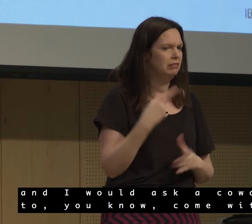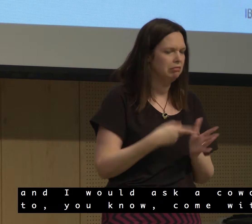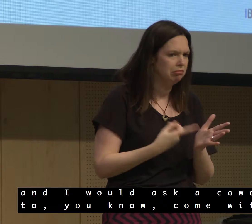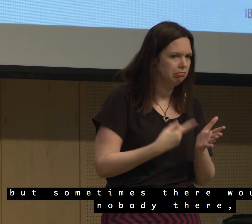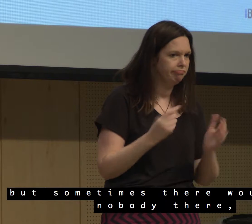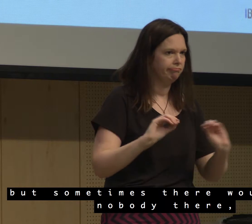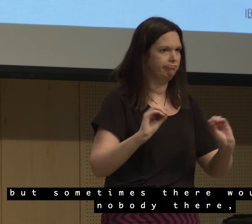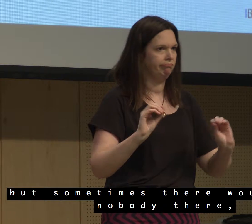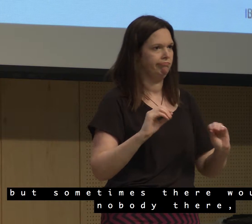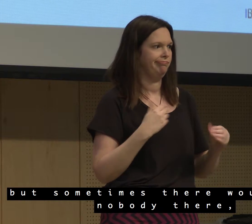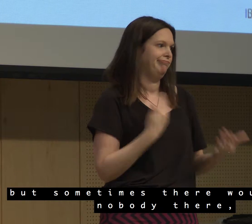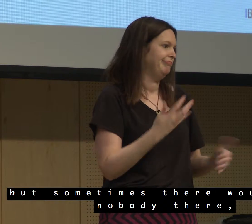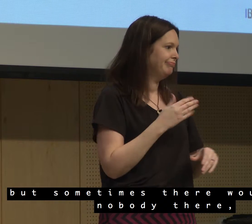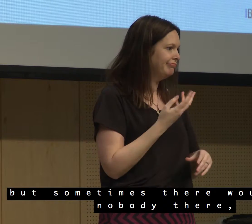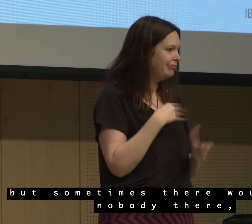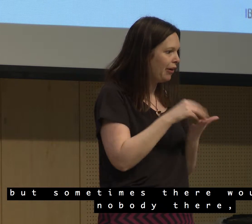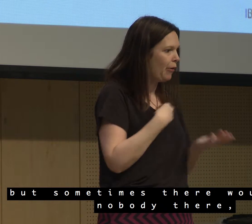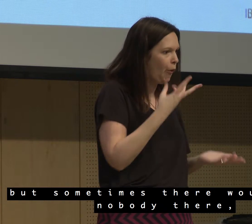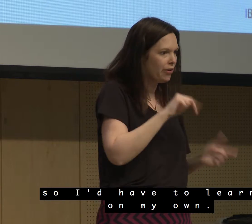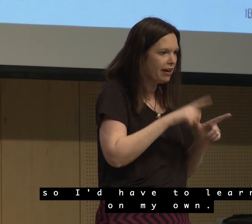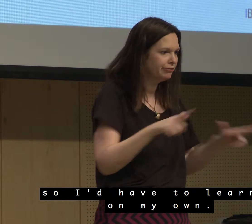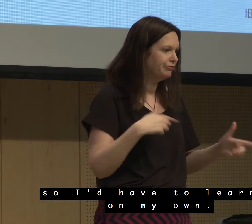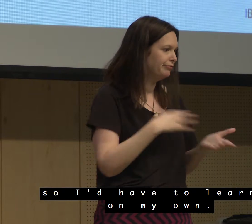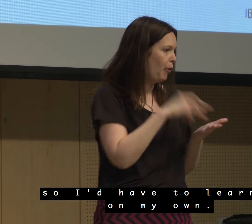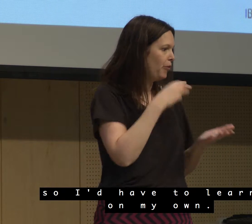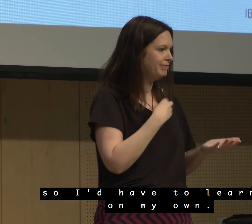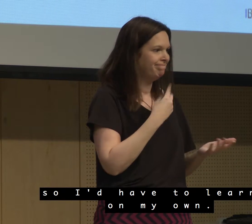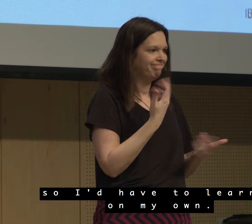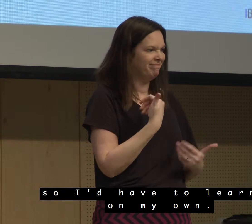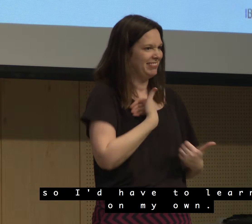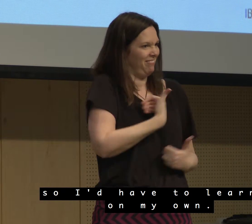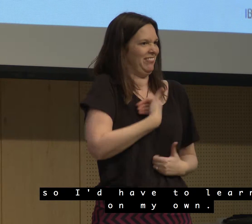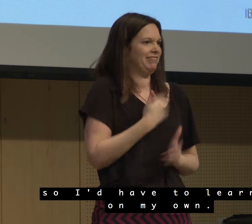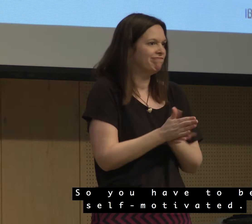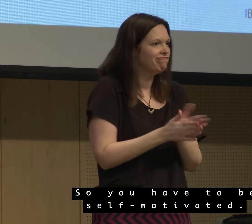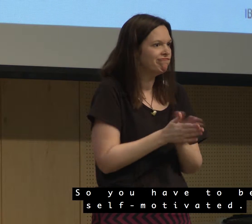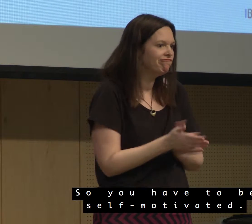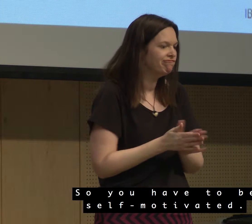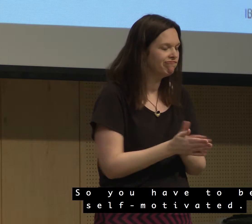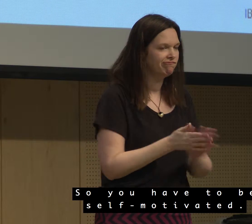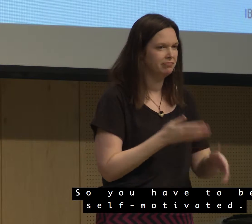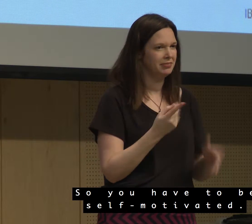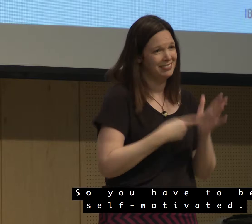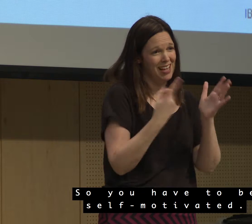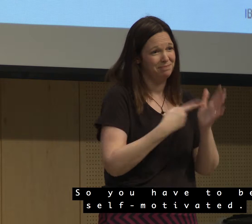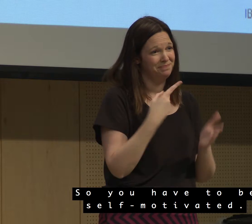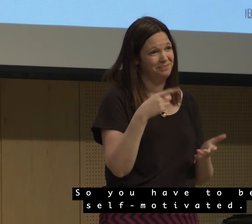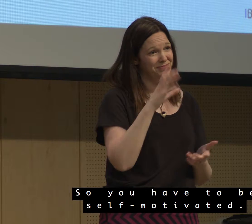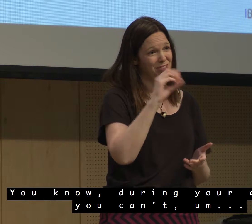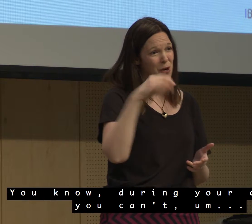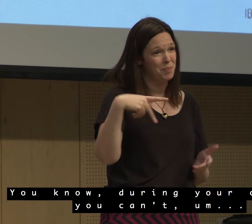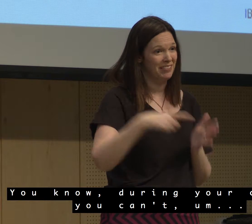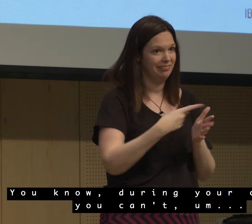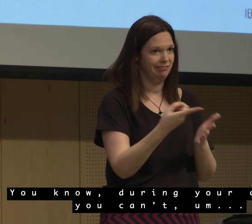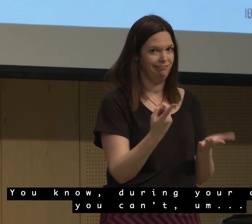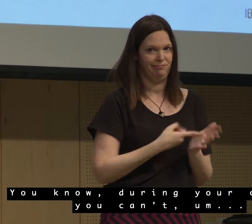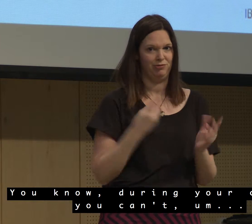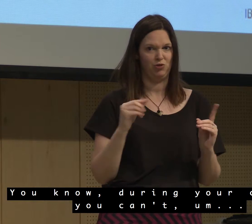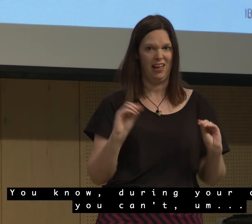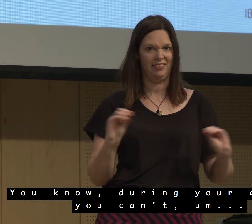come with me, but sometimes there'd be nobody there, so I'd have to learn it on my own. So you have to be self-motivated. During your co-ops,